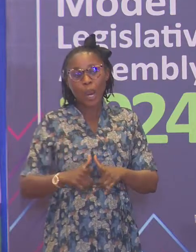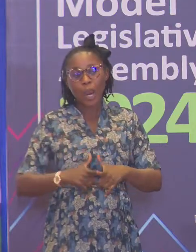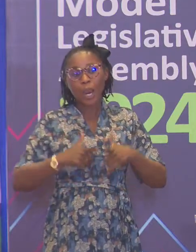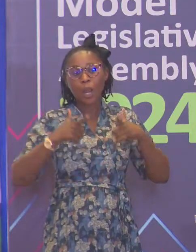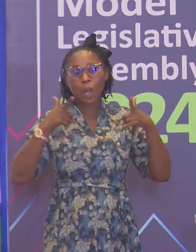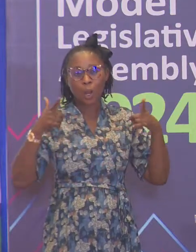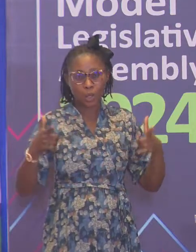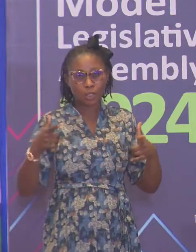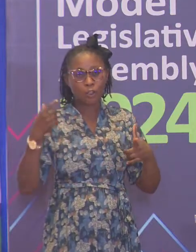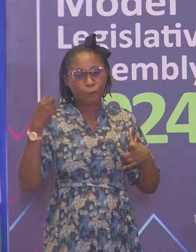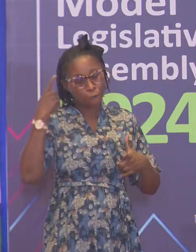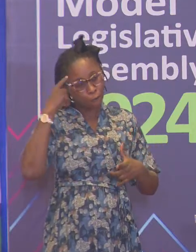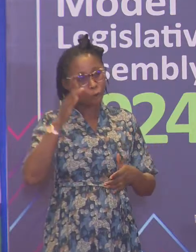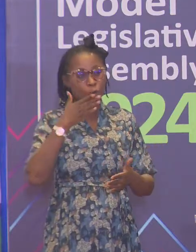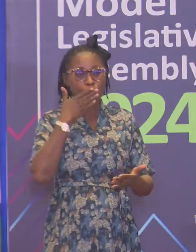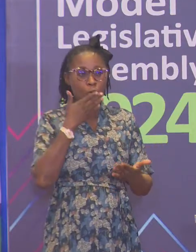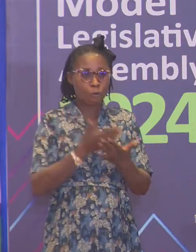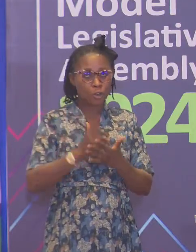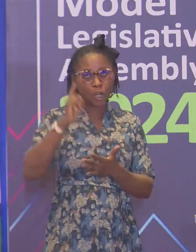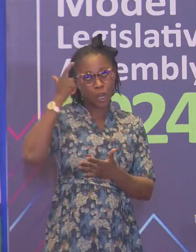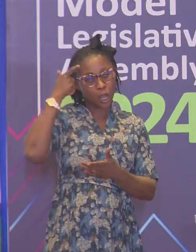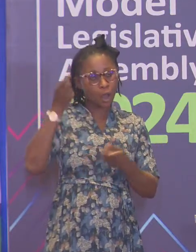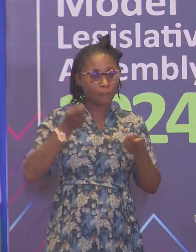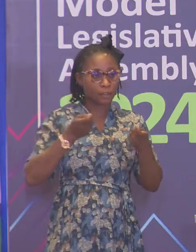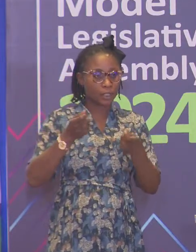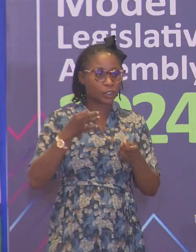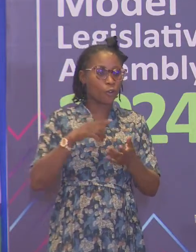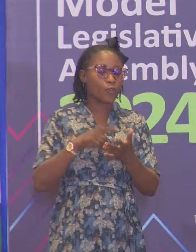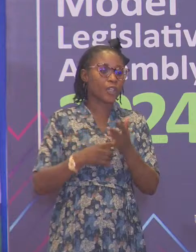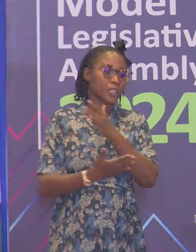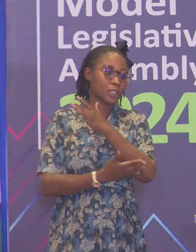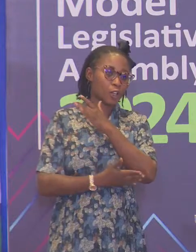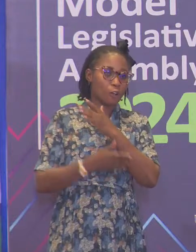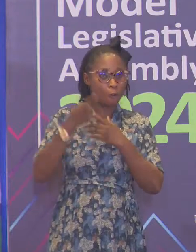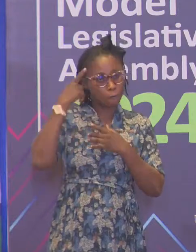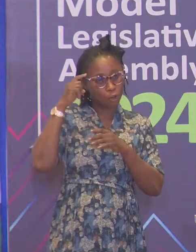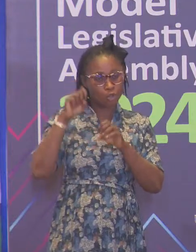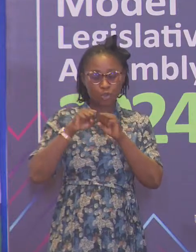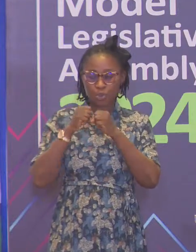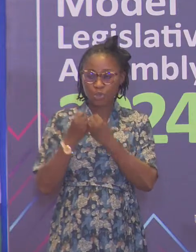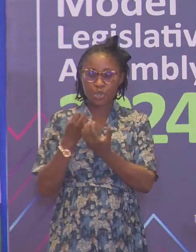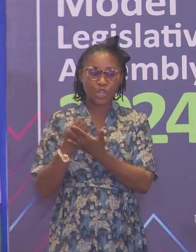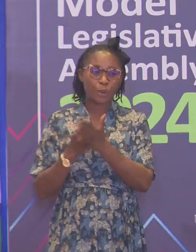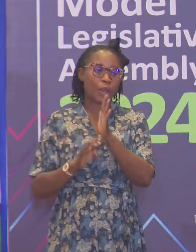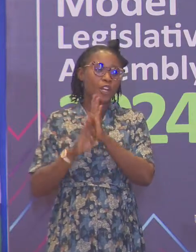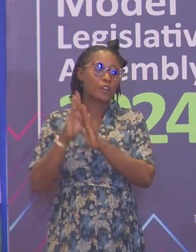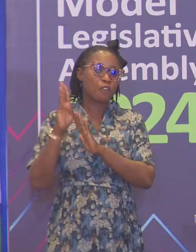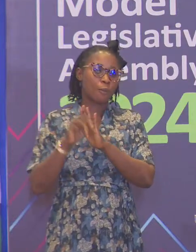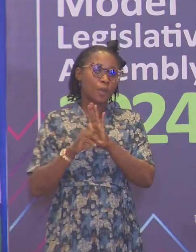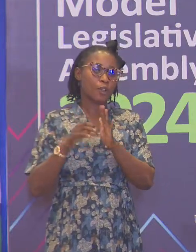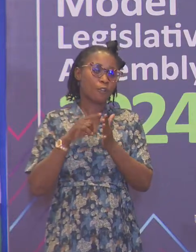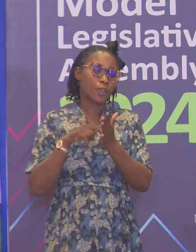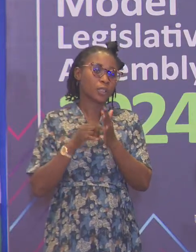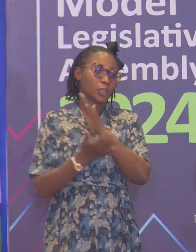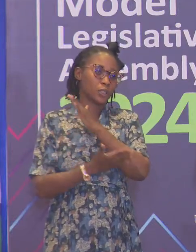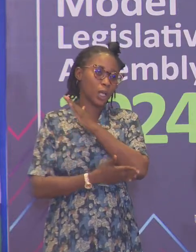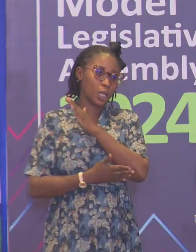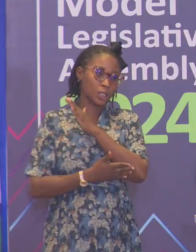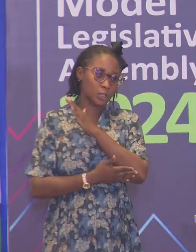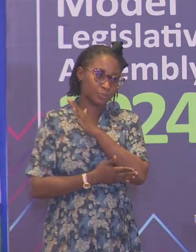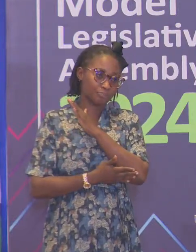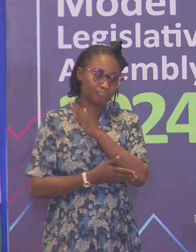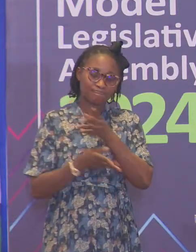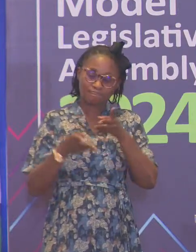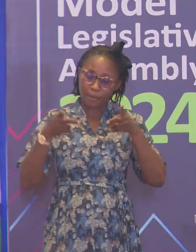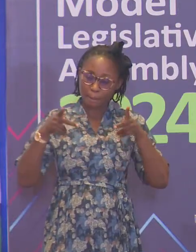of this country, for the socio-economic development of this country. So you permit